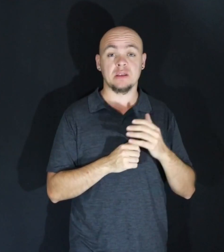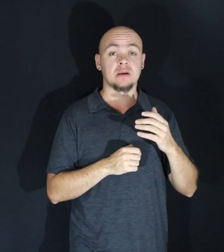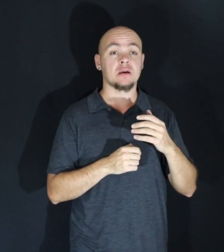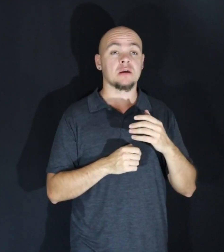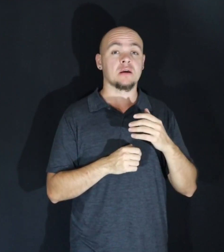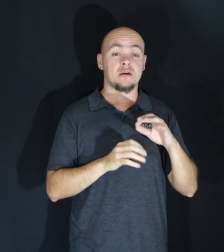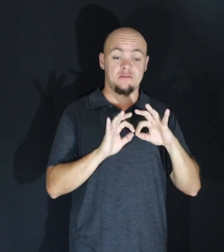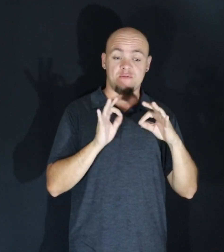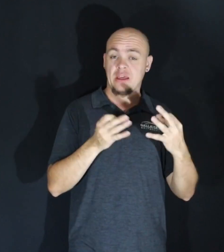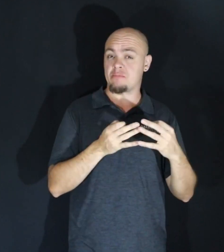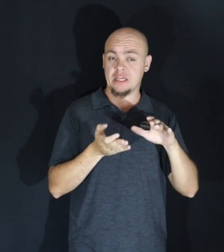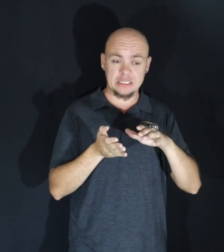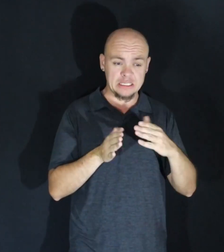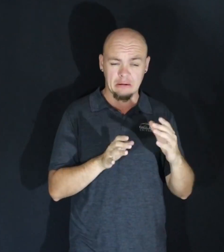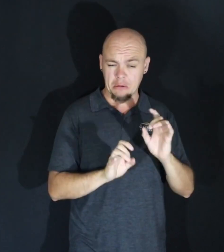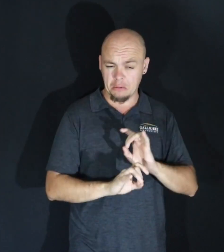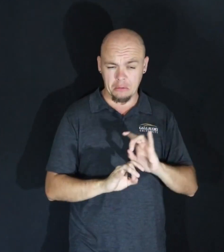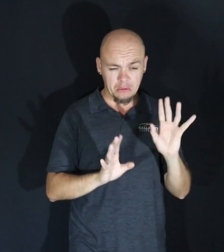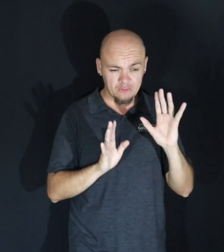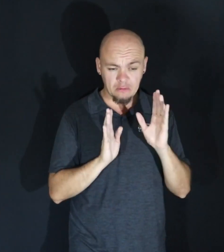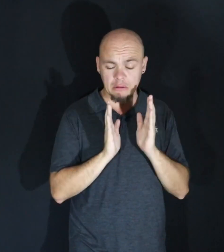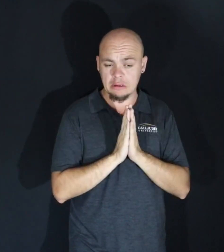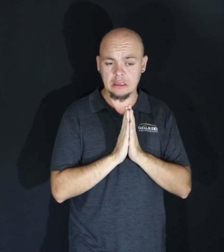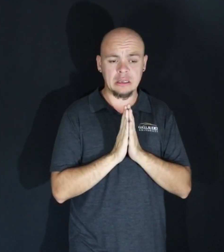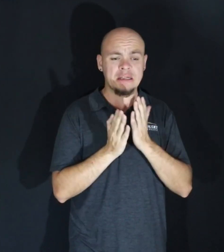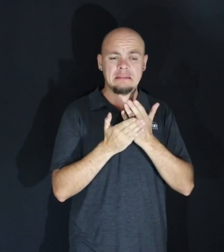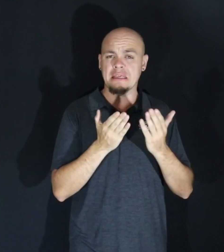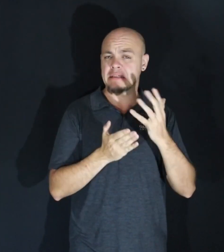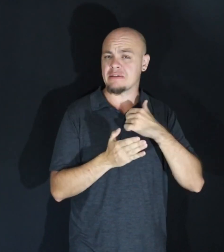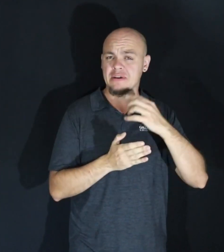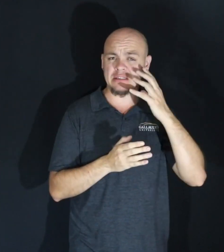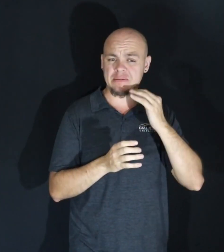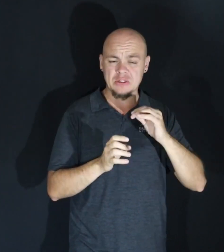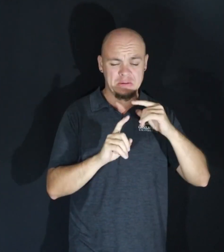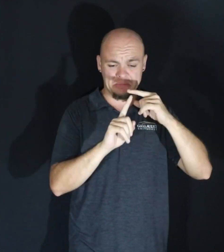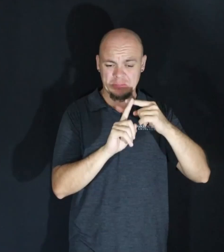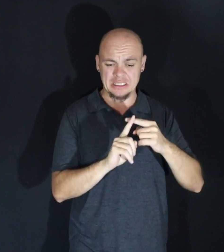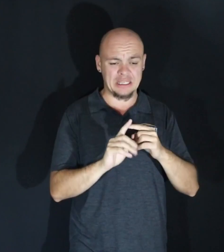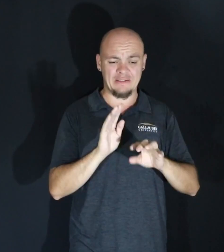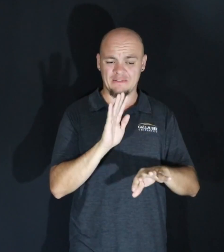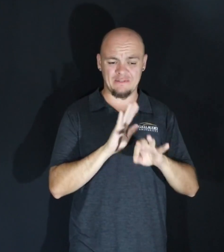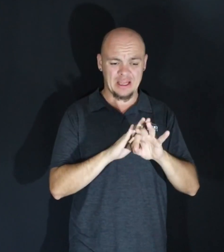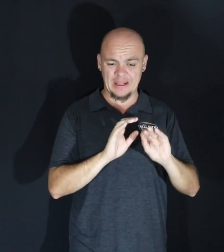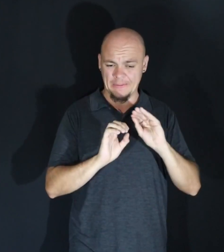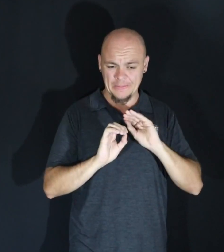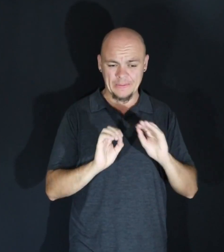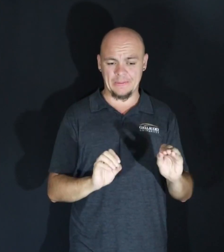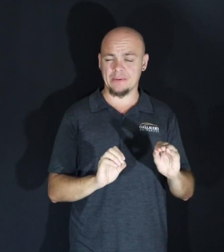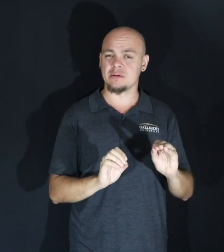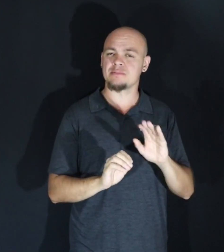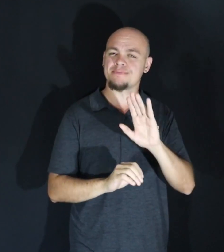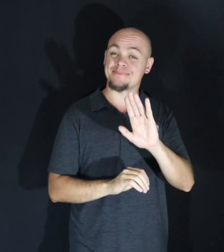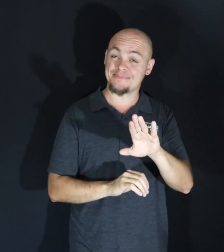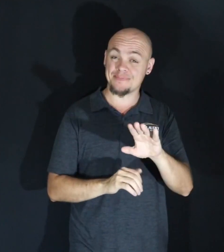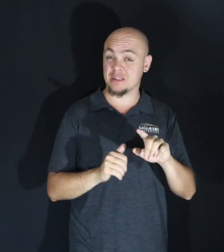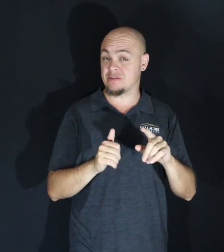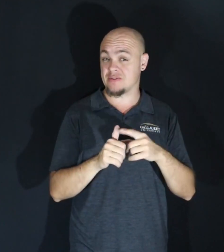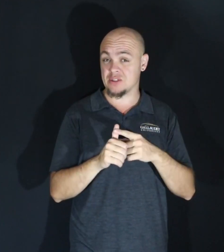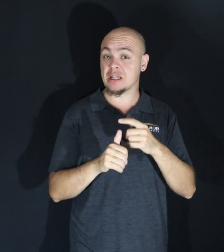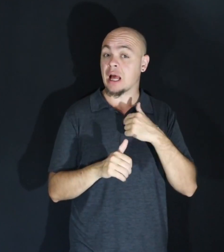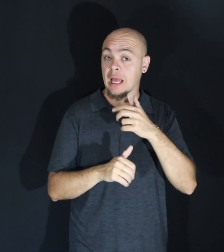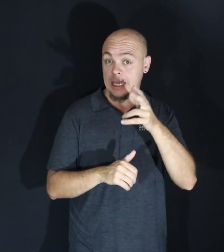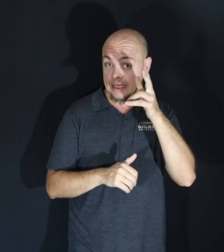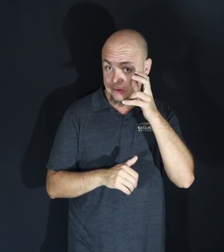way. I've been through some things that are really heinous. There's no positive to be discovered. Let me start by saying, I hear